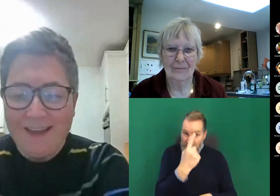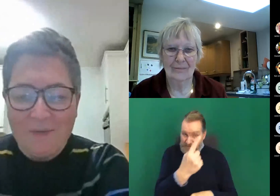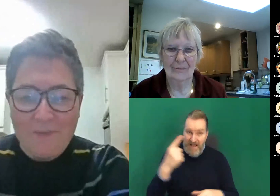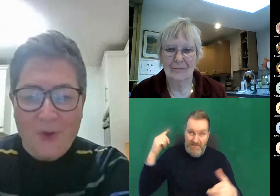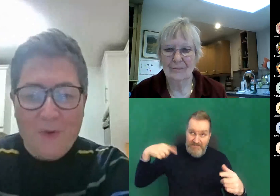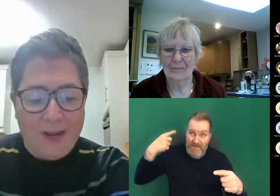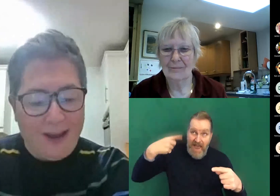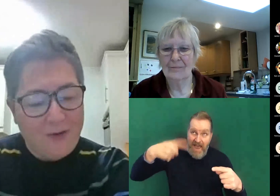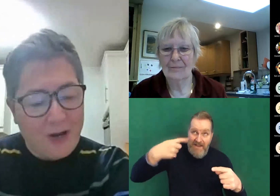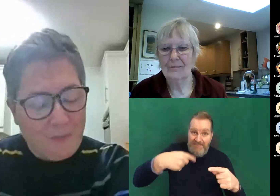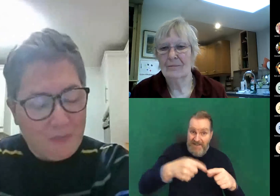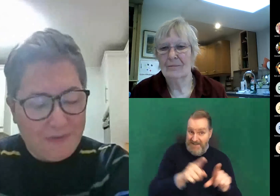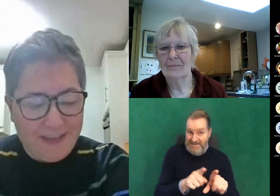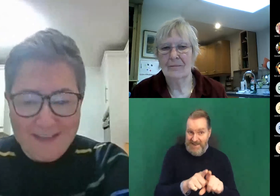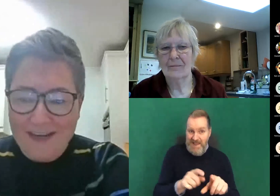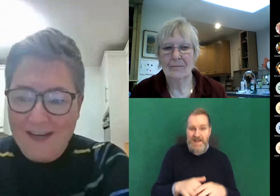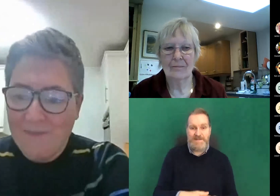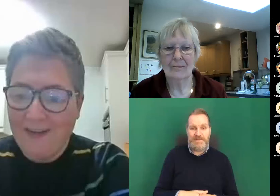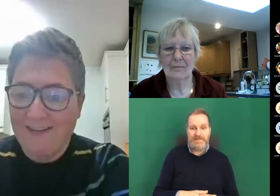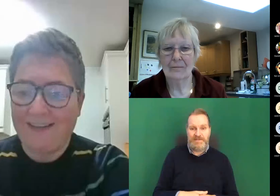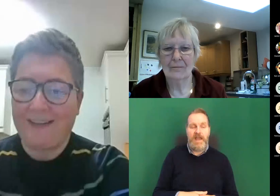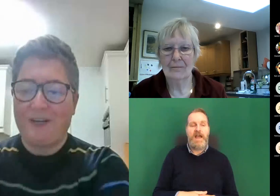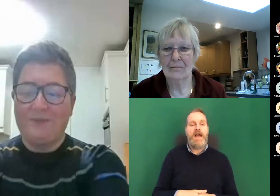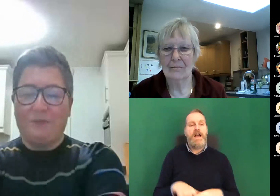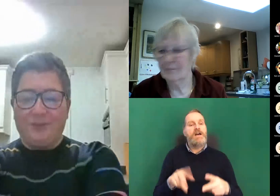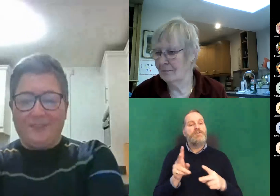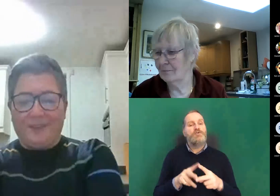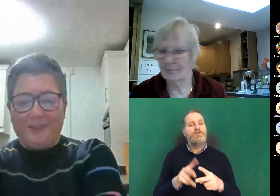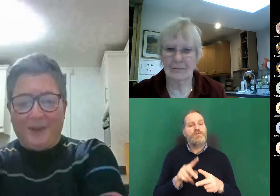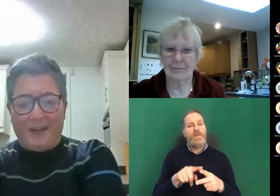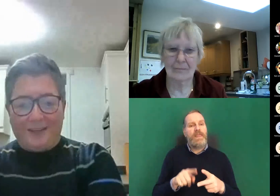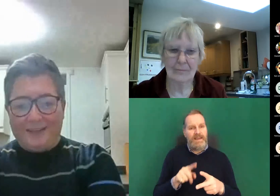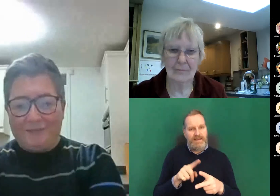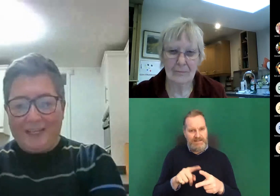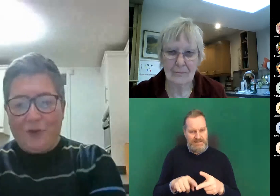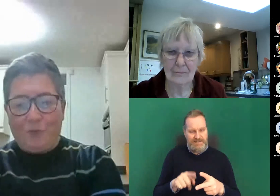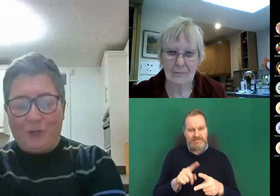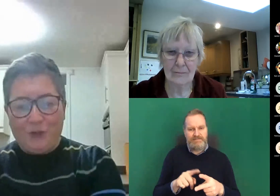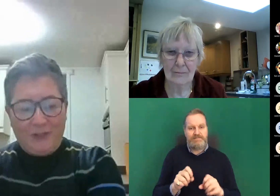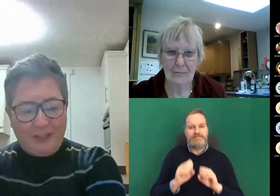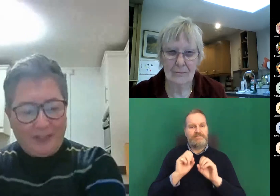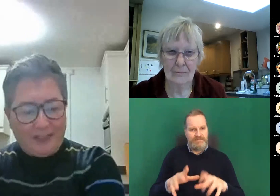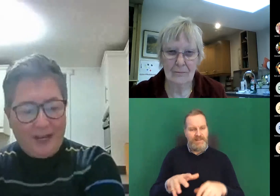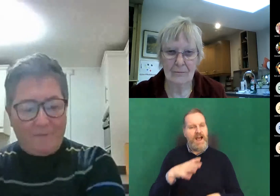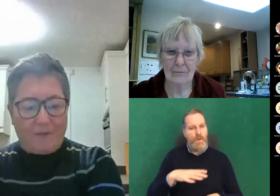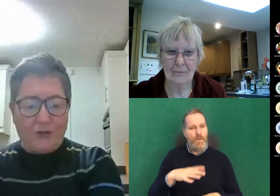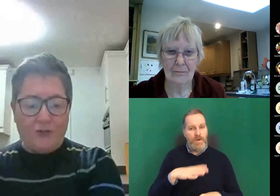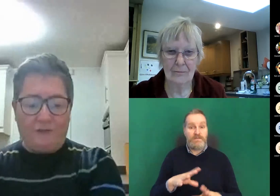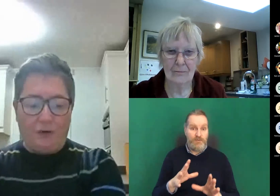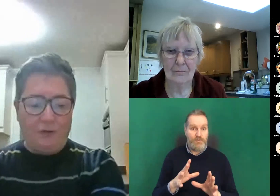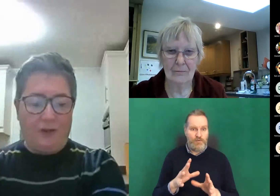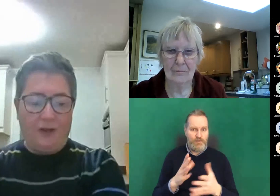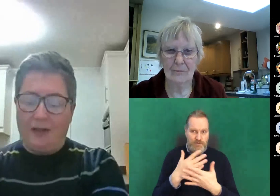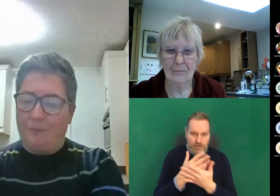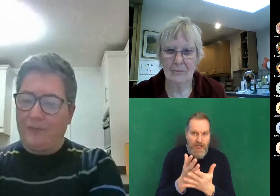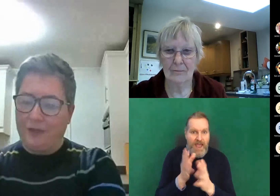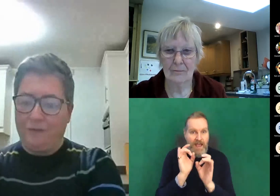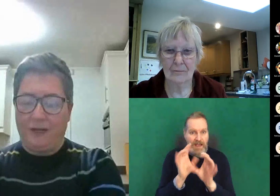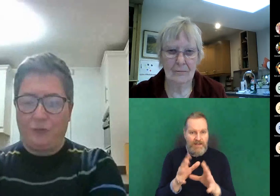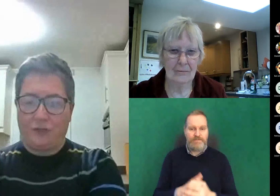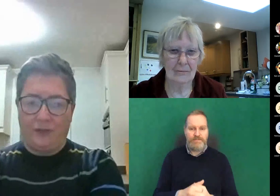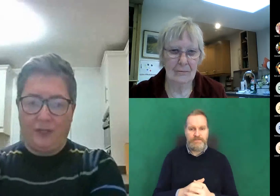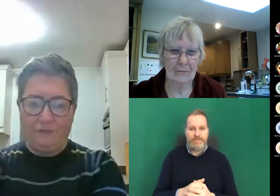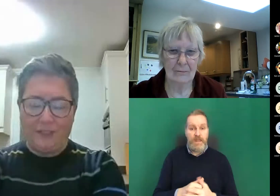that. Okay, I've got a couple of things that I was wanting to take the opportunity to say. And first of